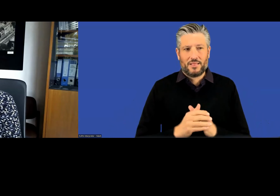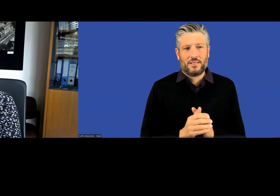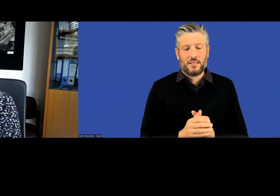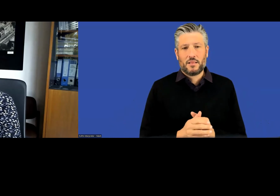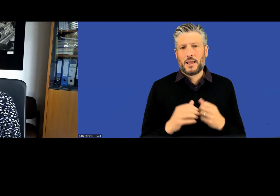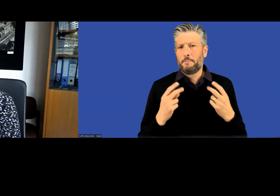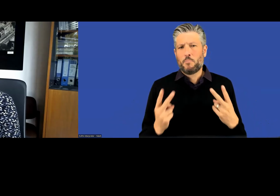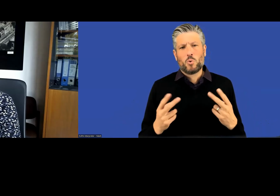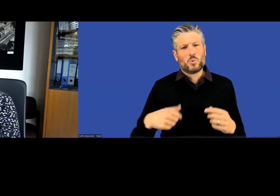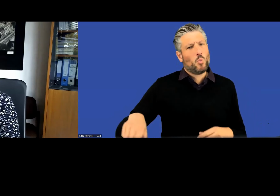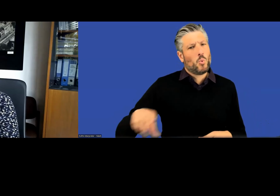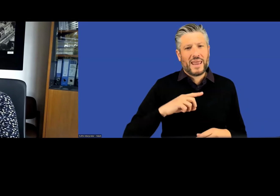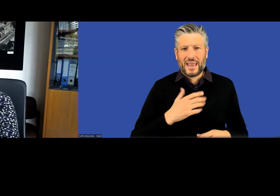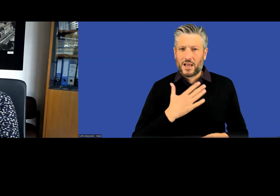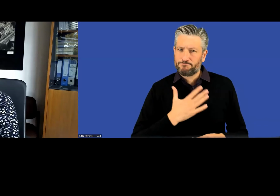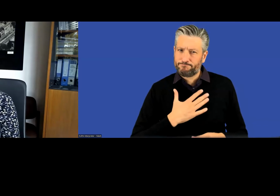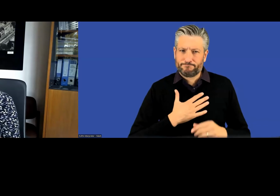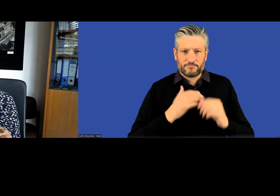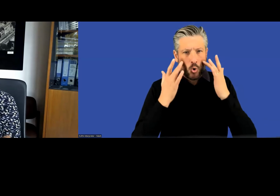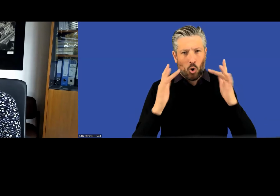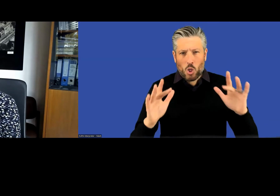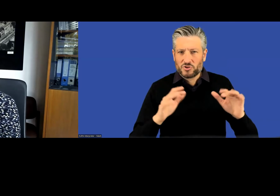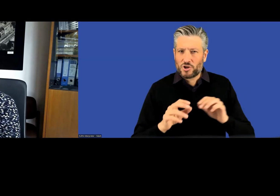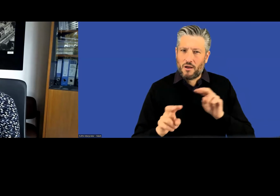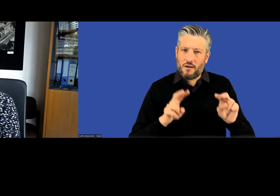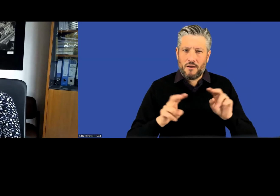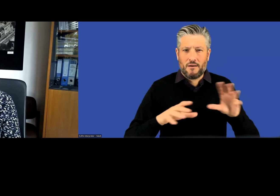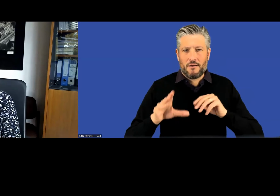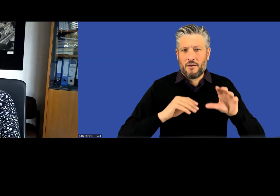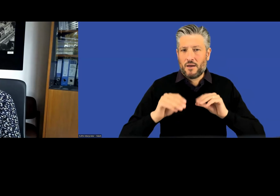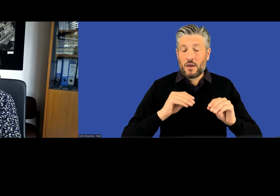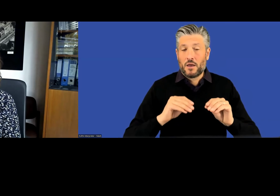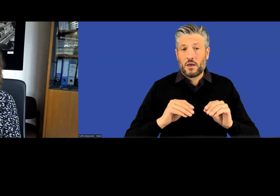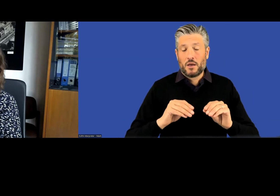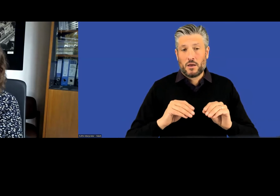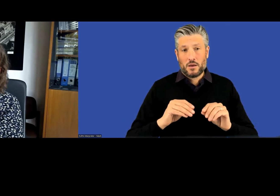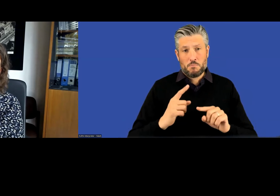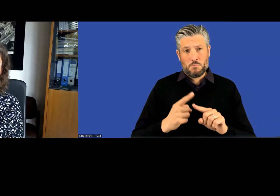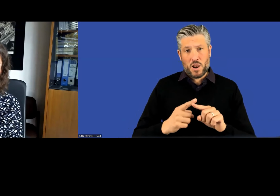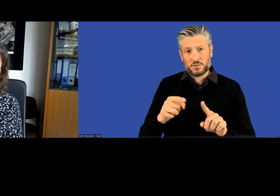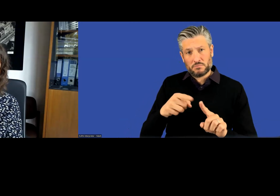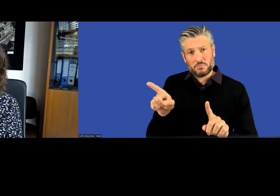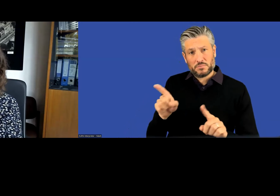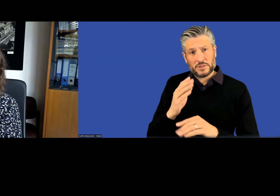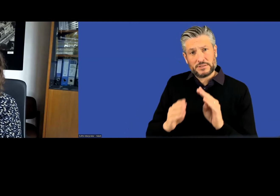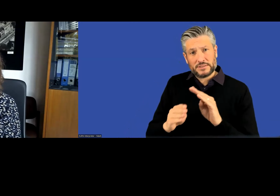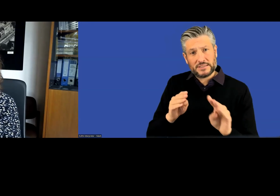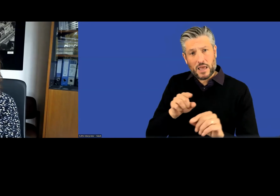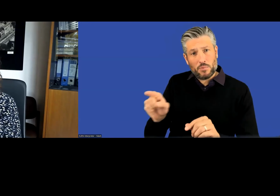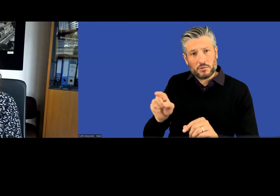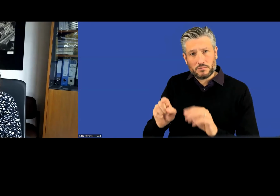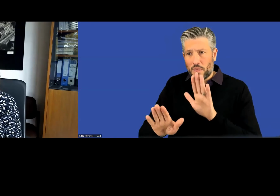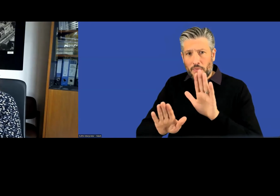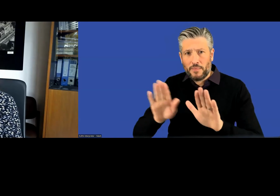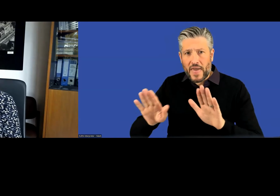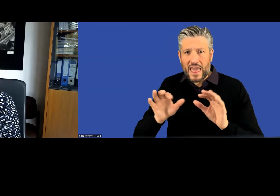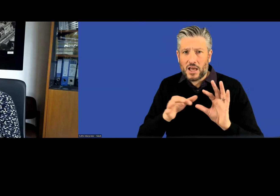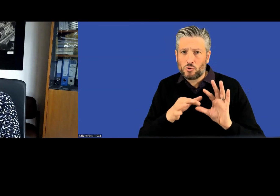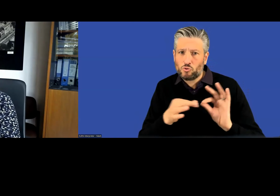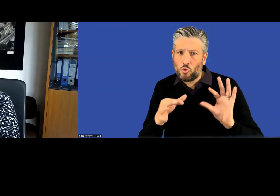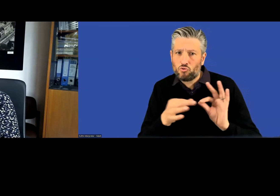Seeing those who are differently abled and hearing their stories, particularly in popular culture such as TV and films, is